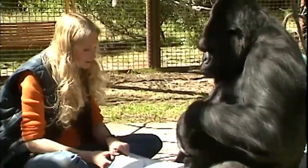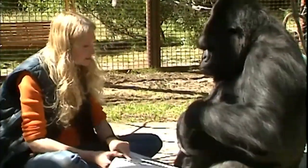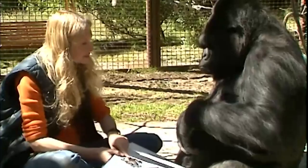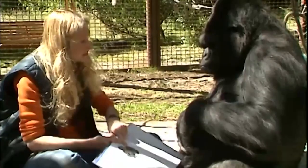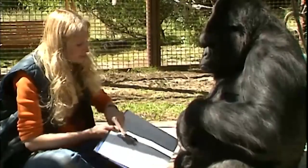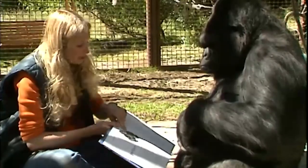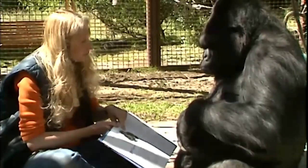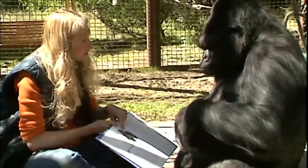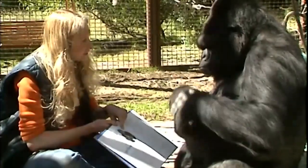Somebody you know.